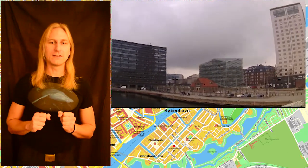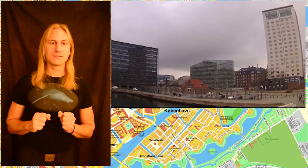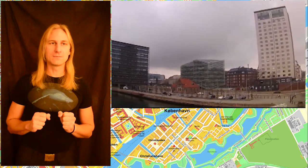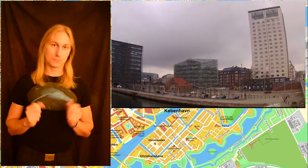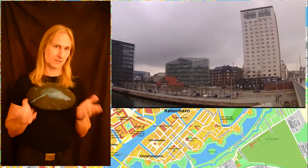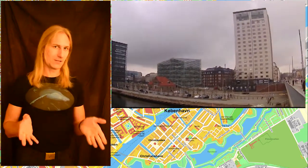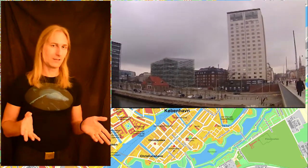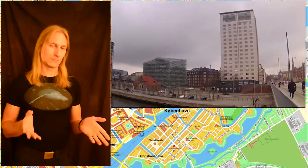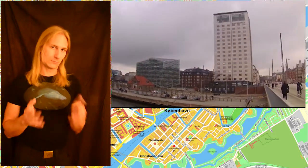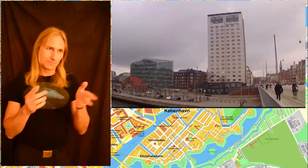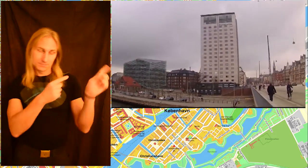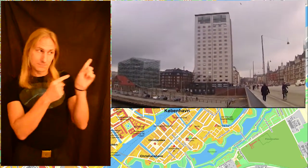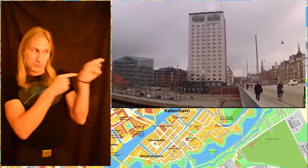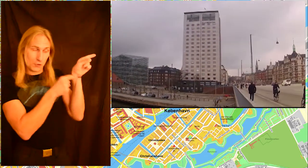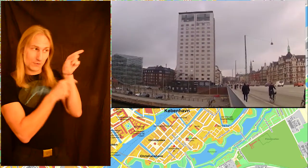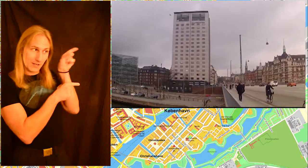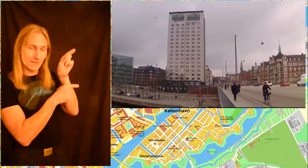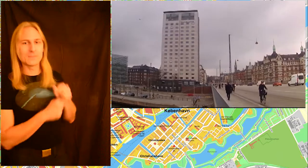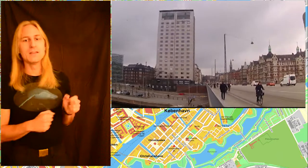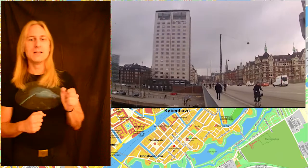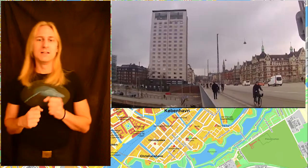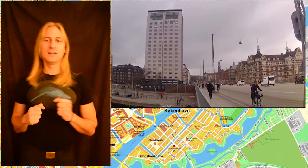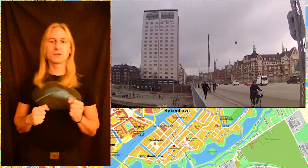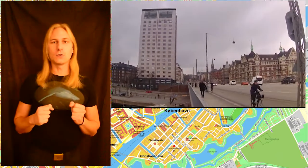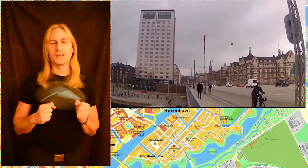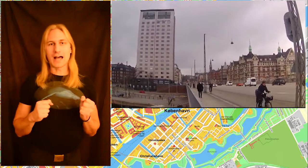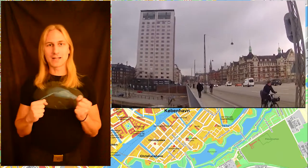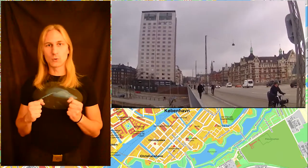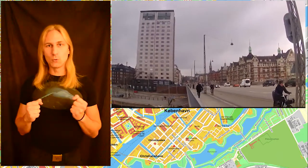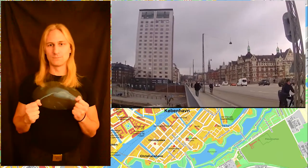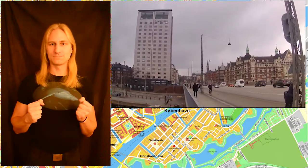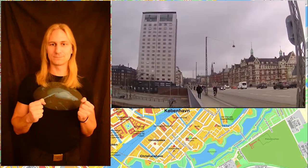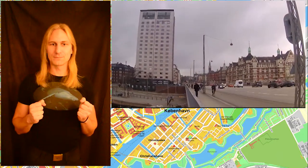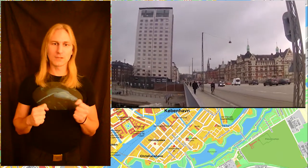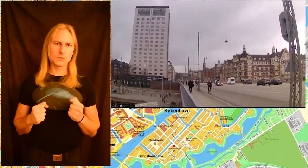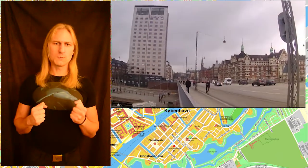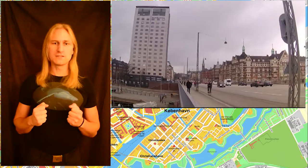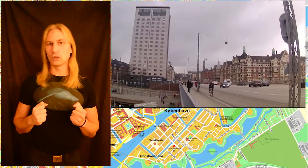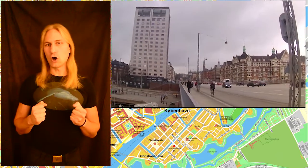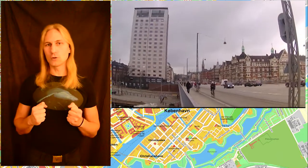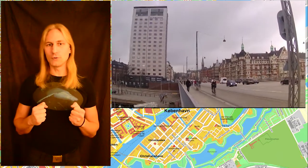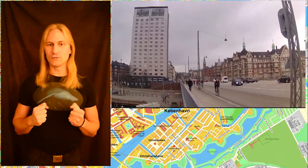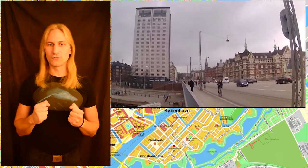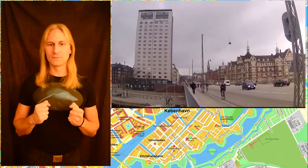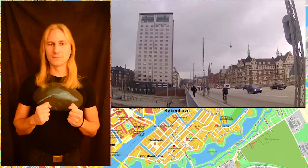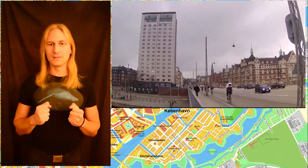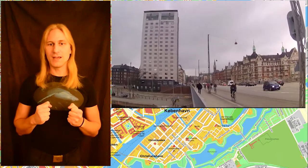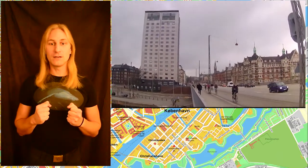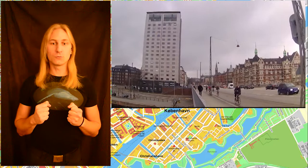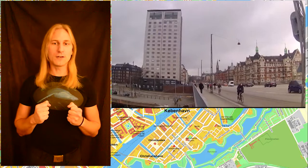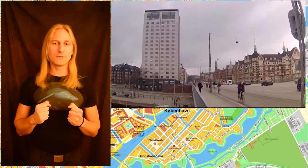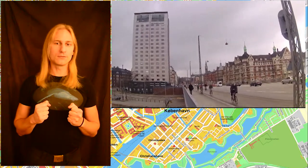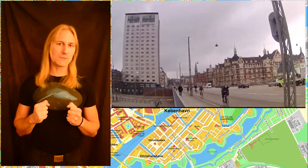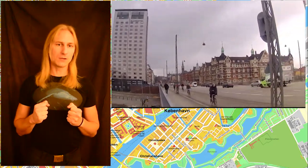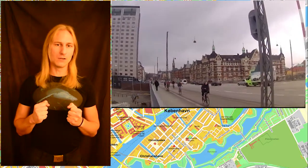This place, right here, or shown here, is called Langebro, which means long bridge, and